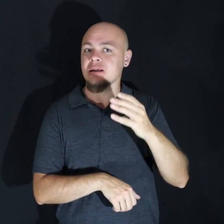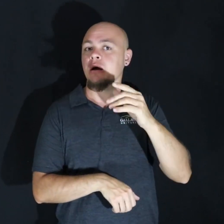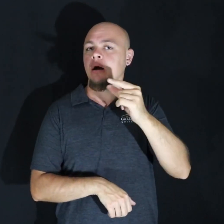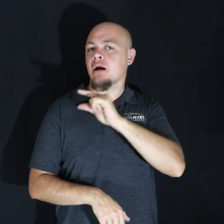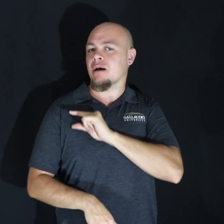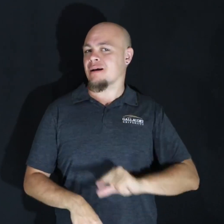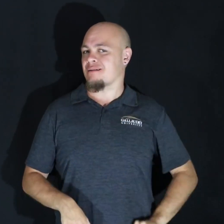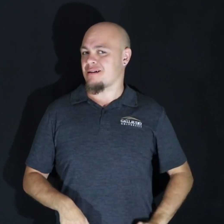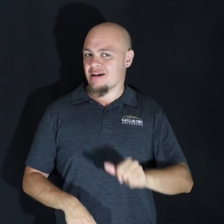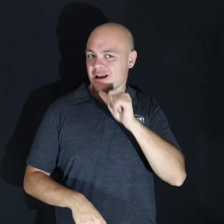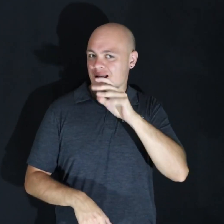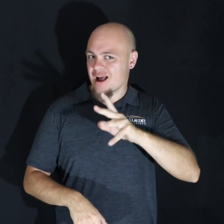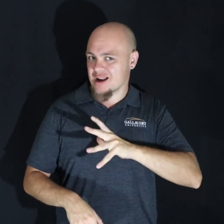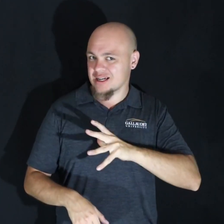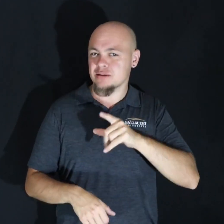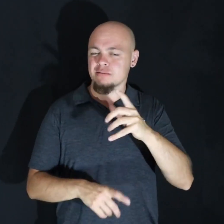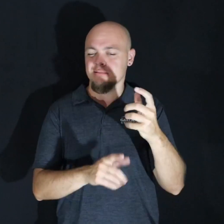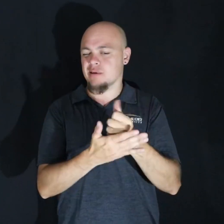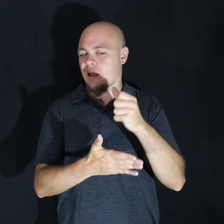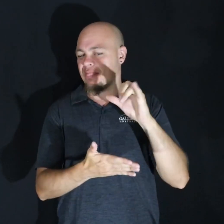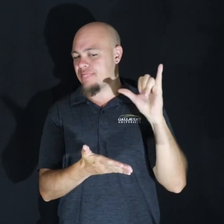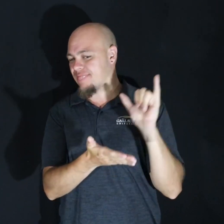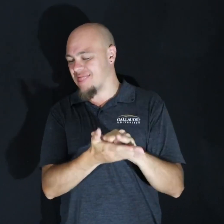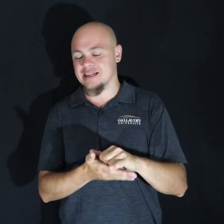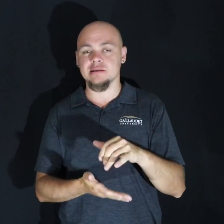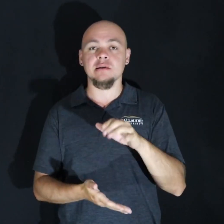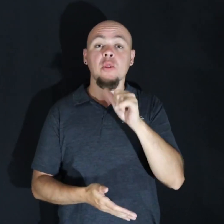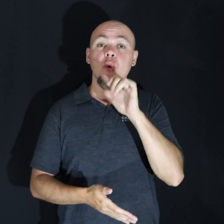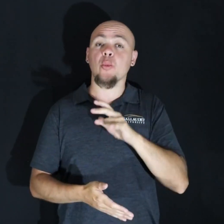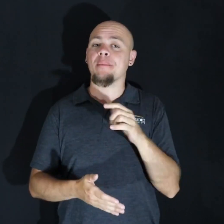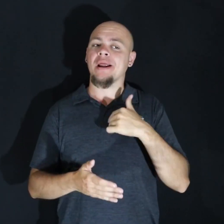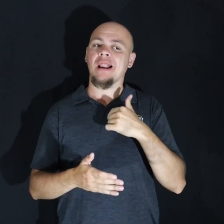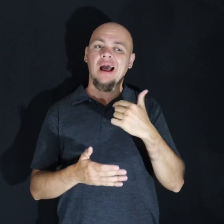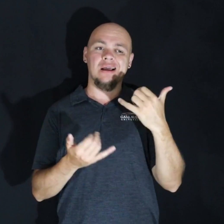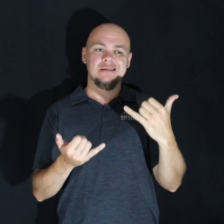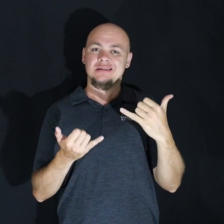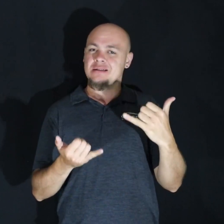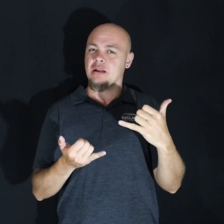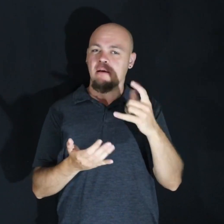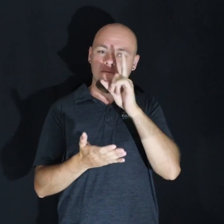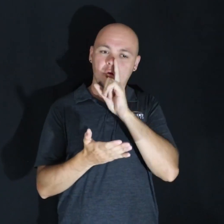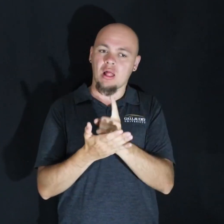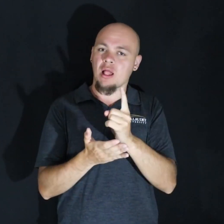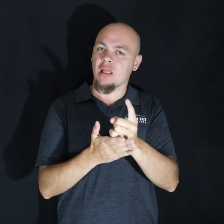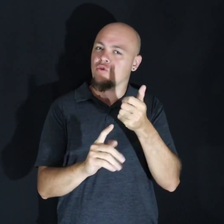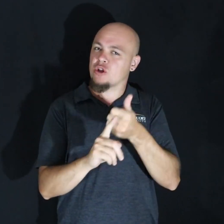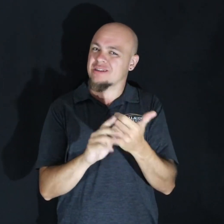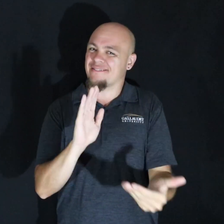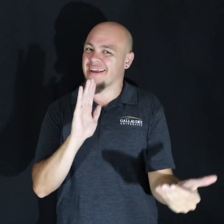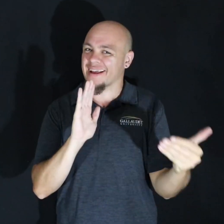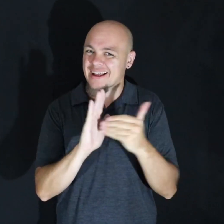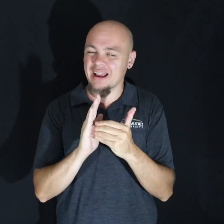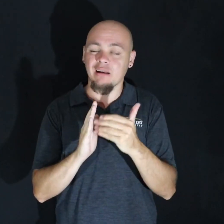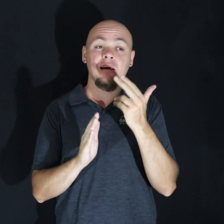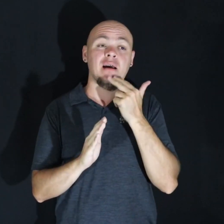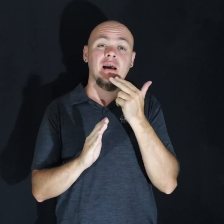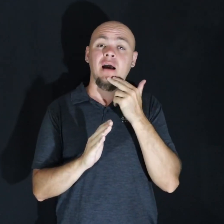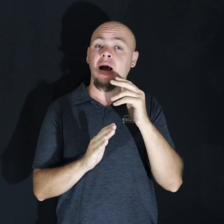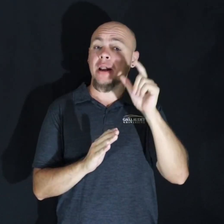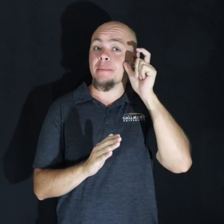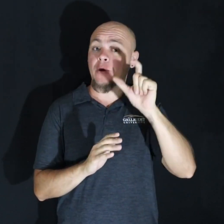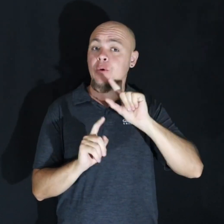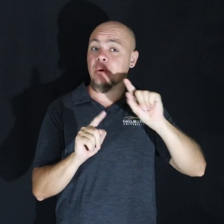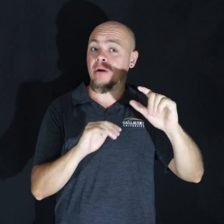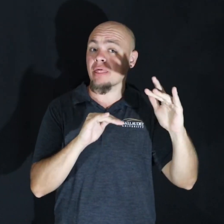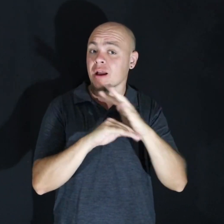got this. The woman I am today started falling in love with herself again, took a honeymoon to the coast